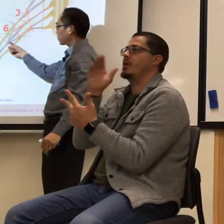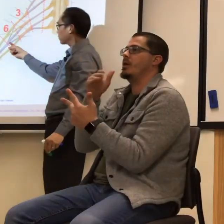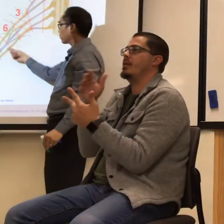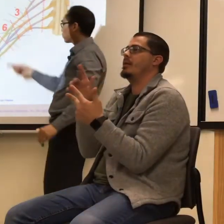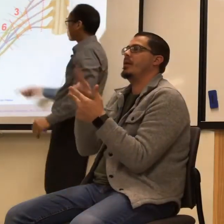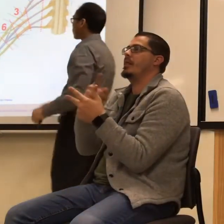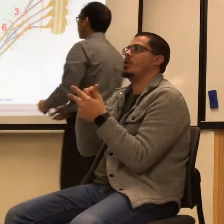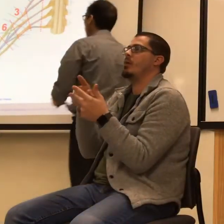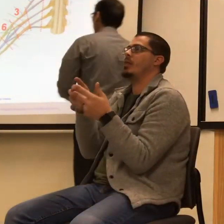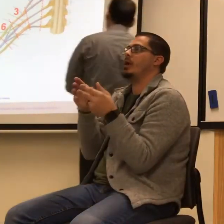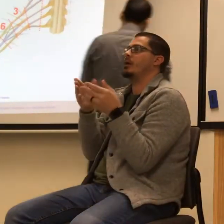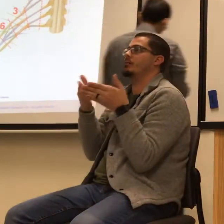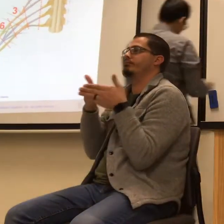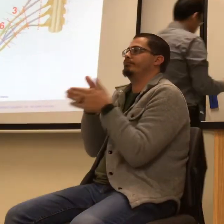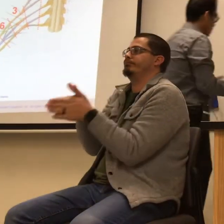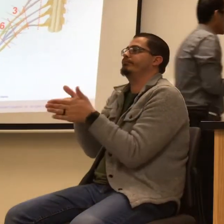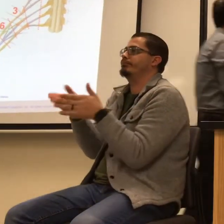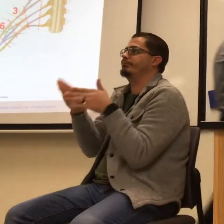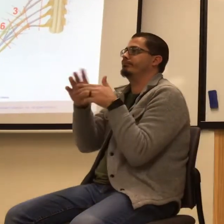two.